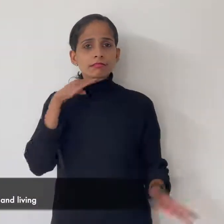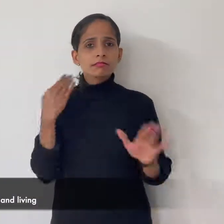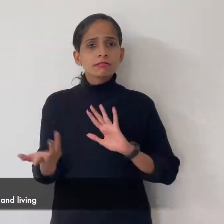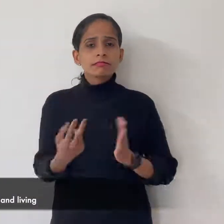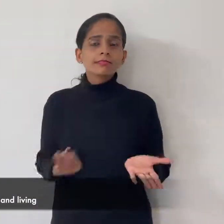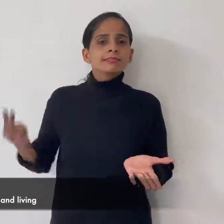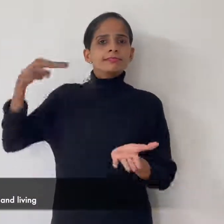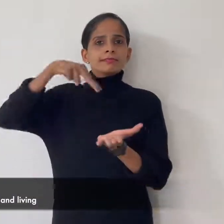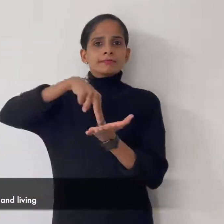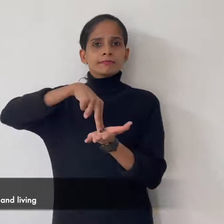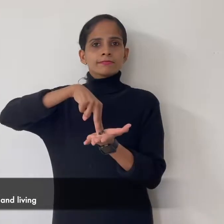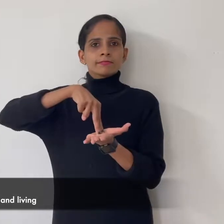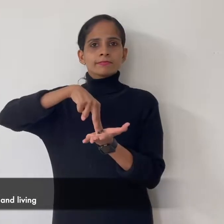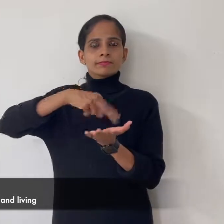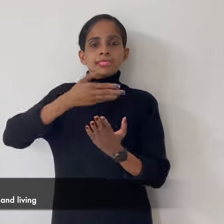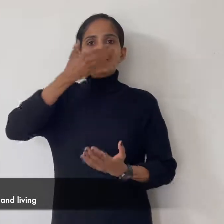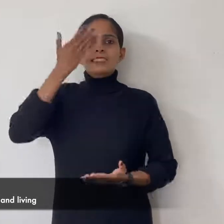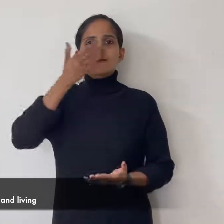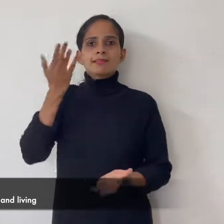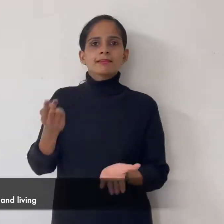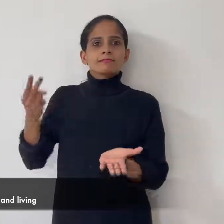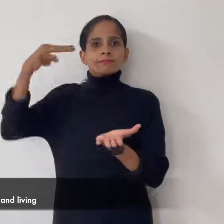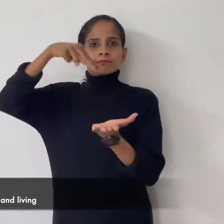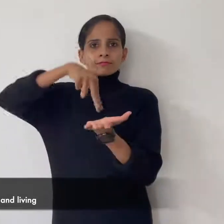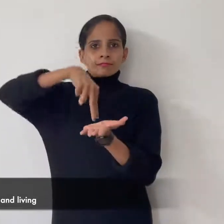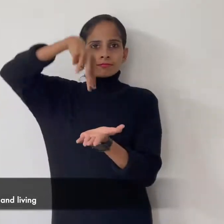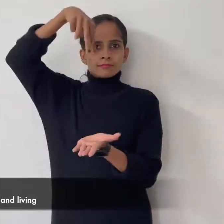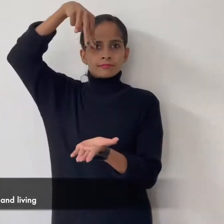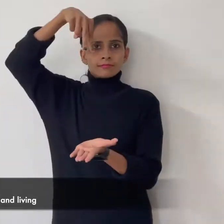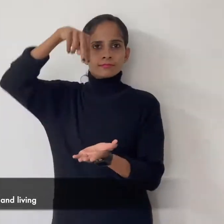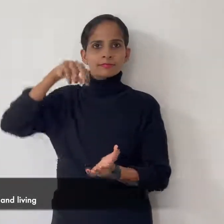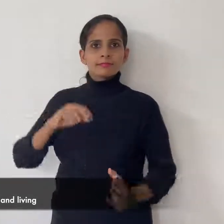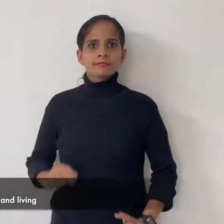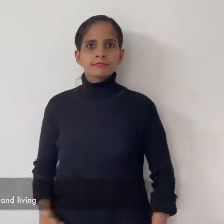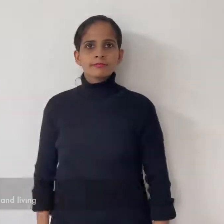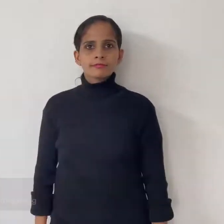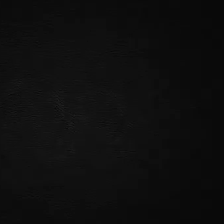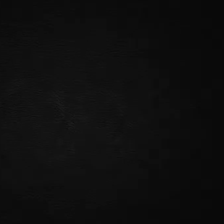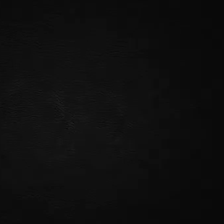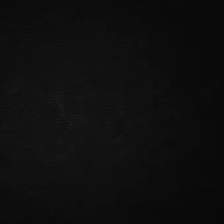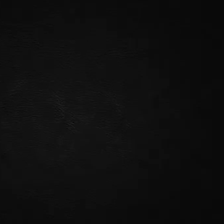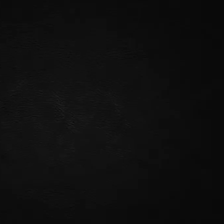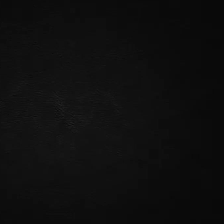resurrection, the act of rising from the dead and living.